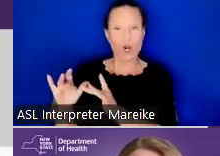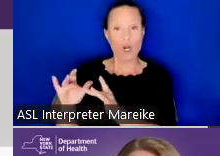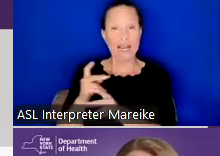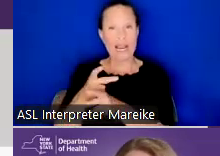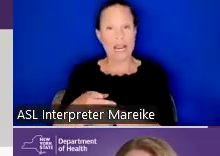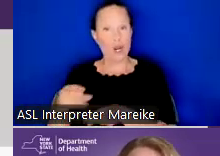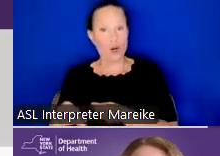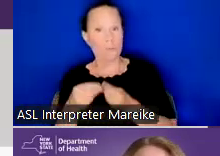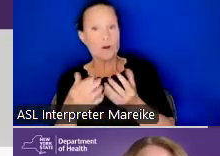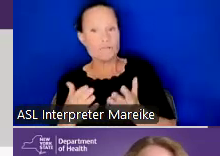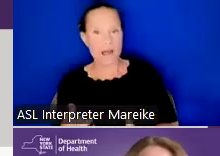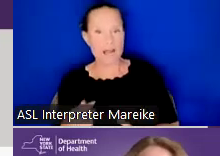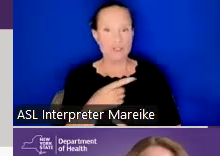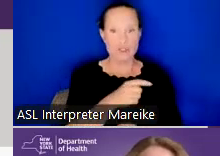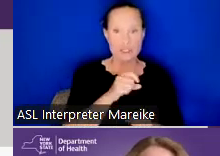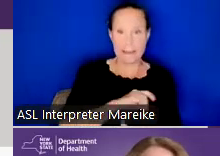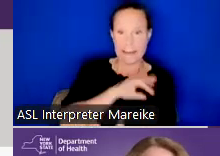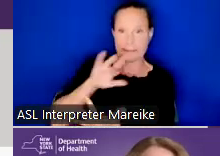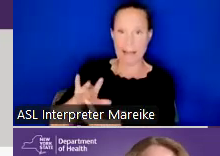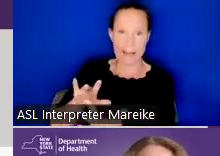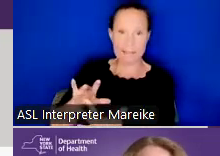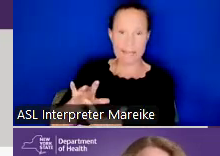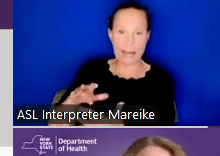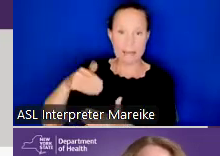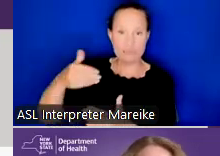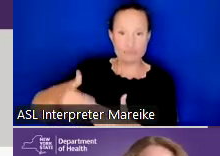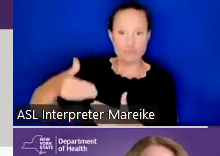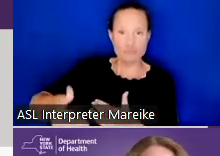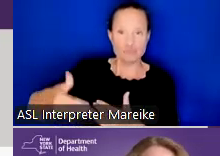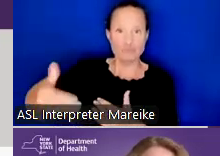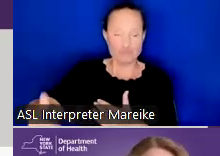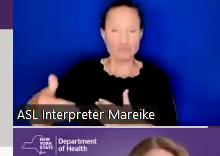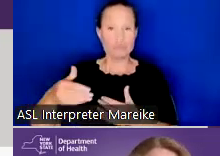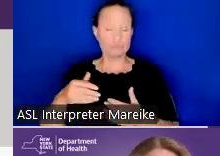in the future. But also, when you think of the health outcomes of